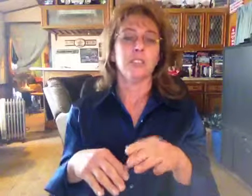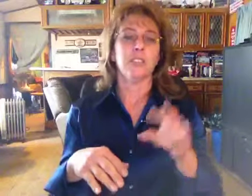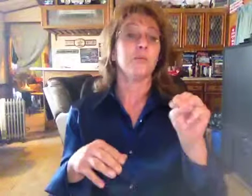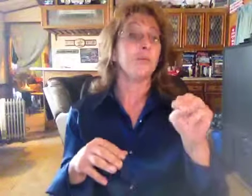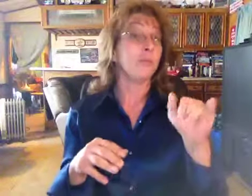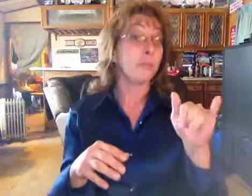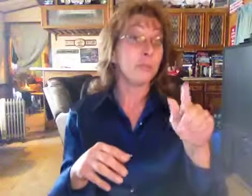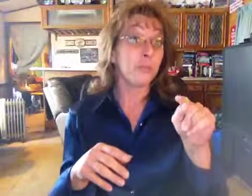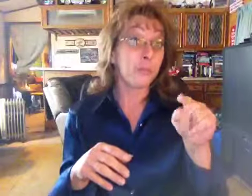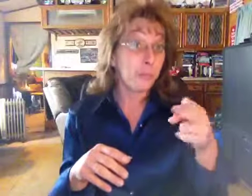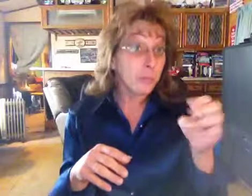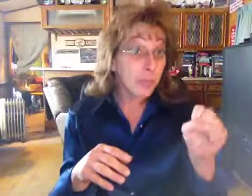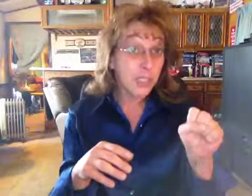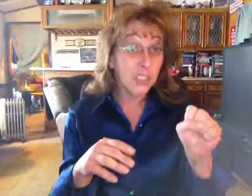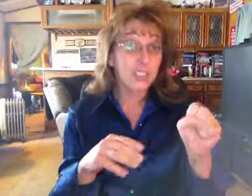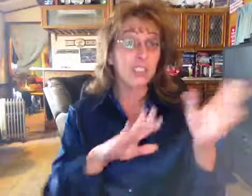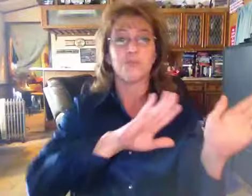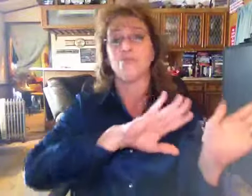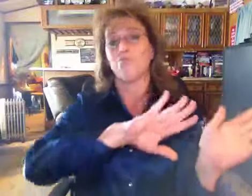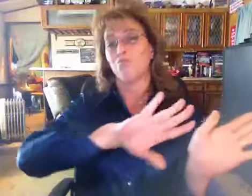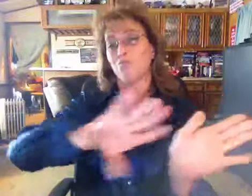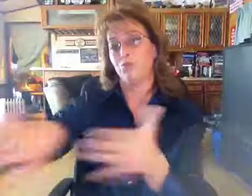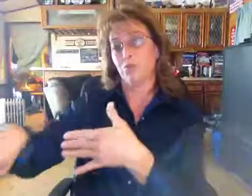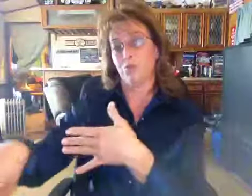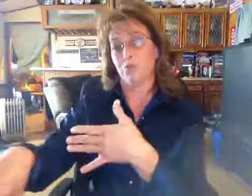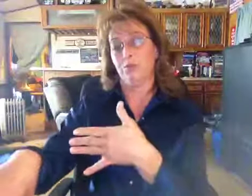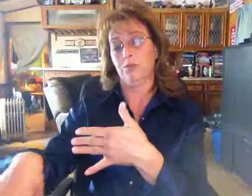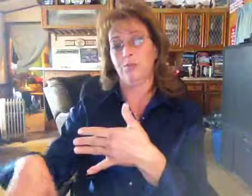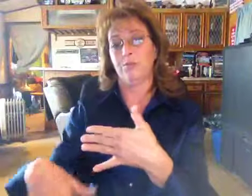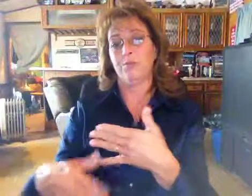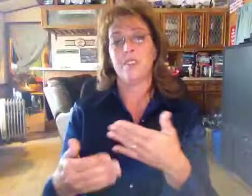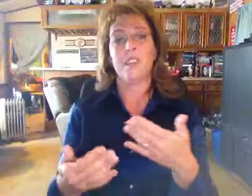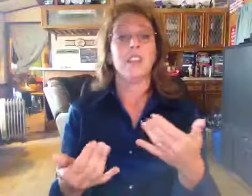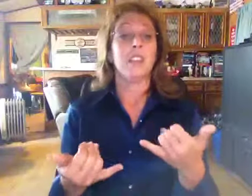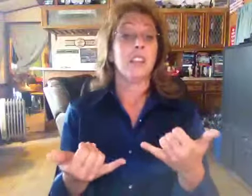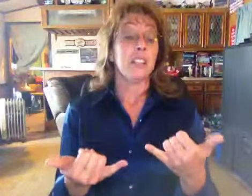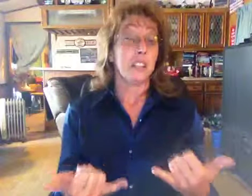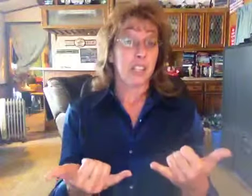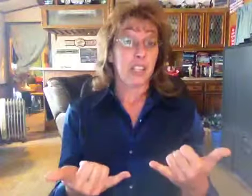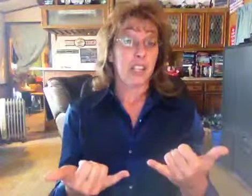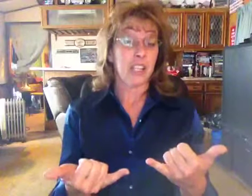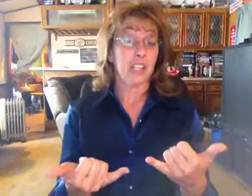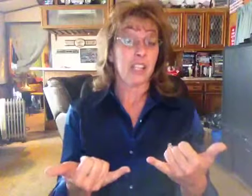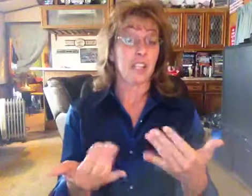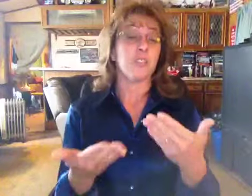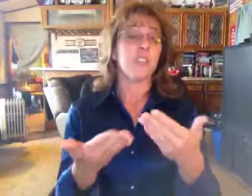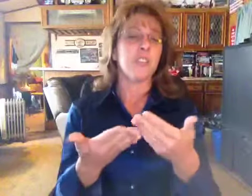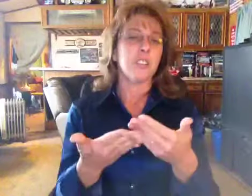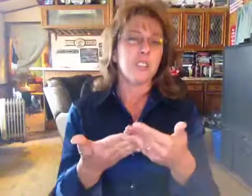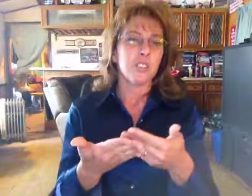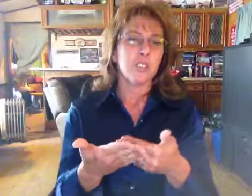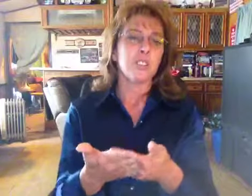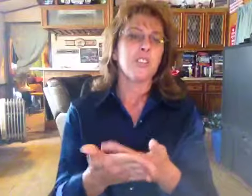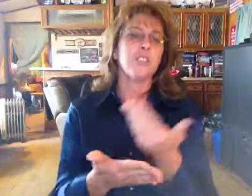myths and to really have you look at grammar as being not only really useful but enjoyable to learn as well. So there's just a